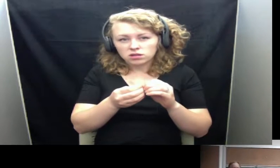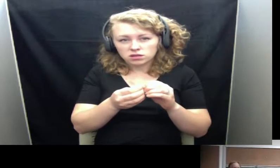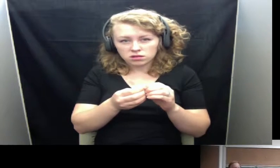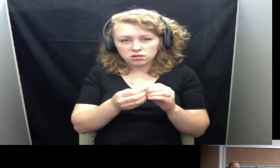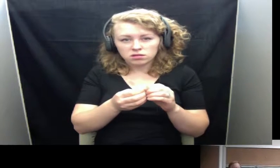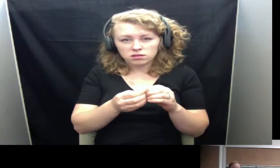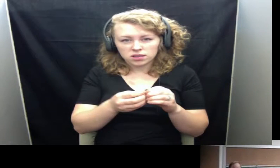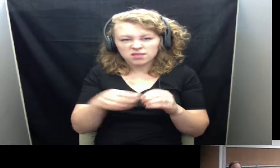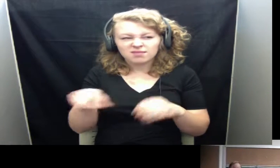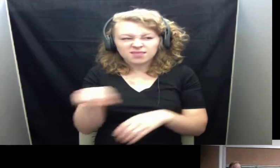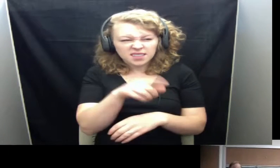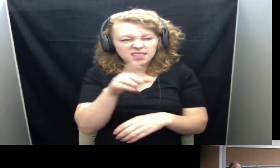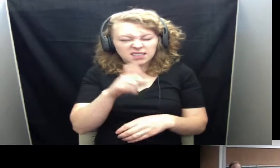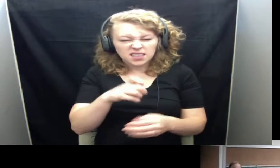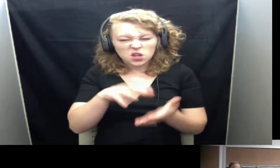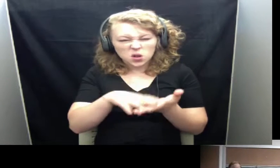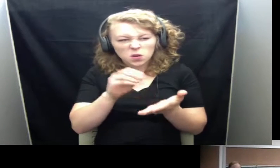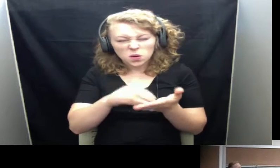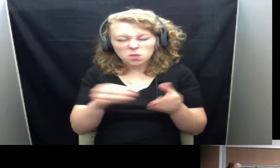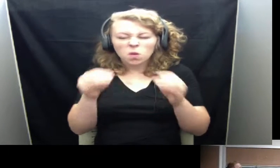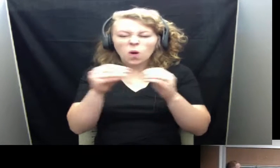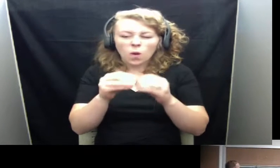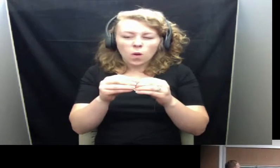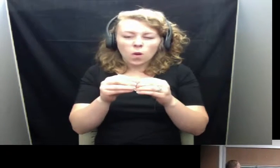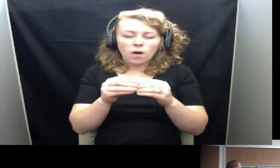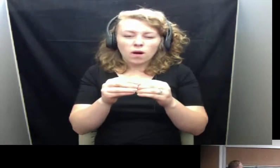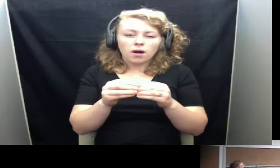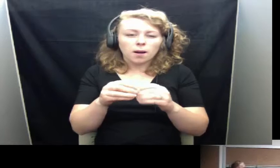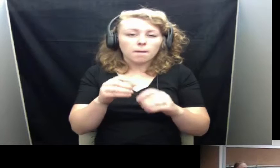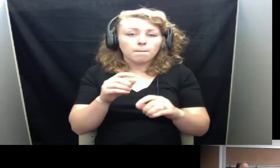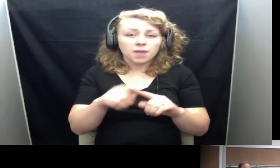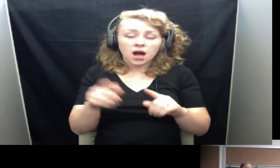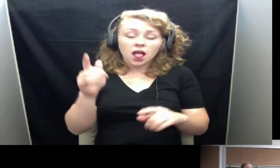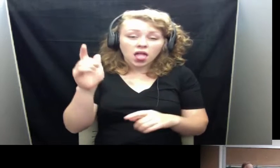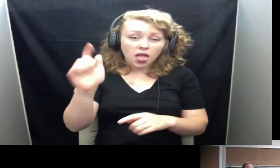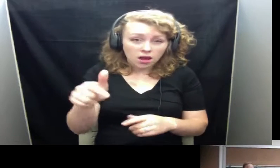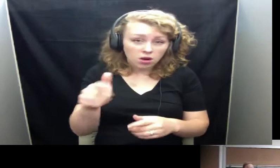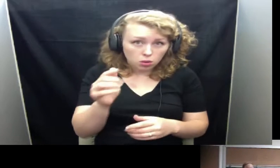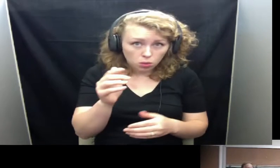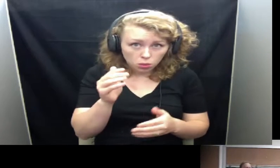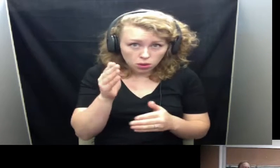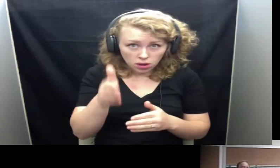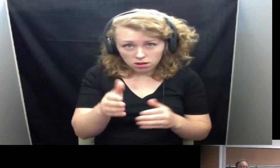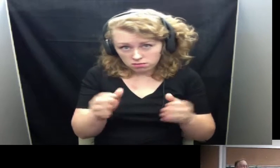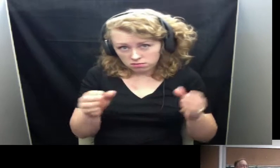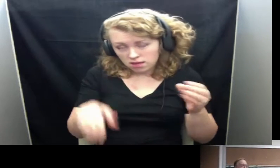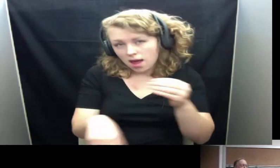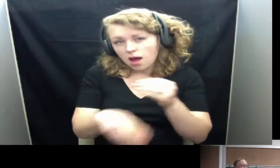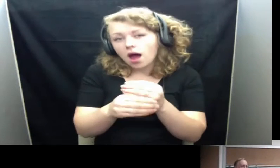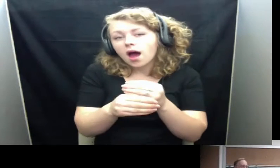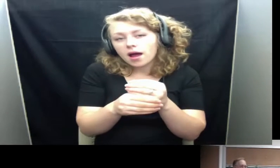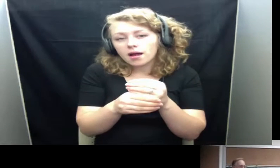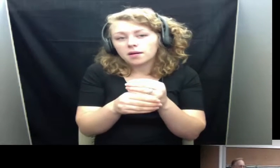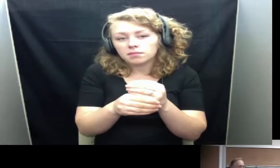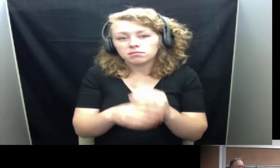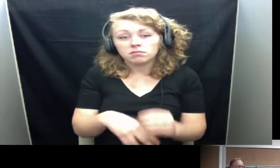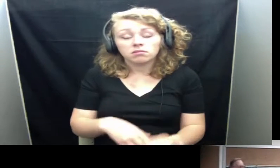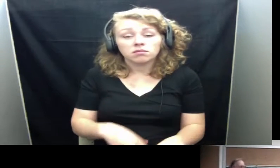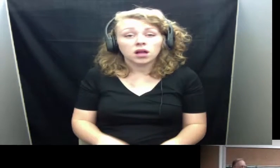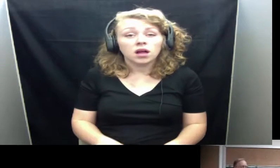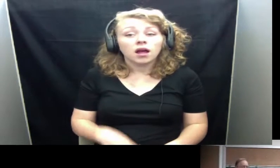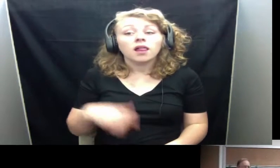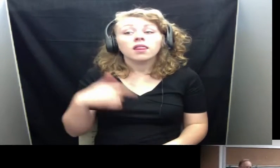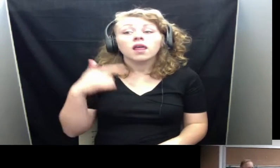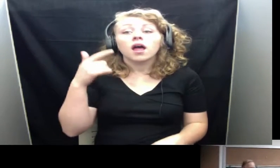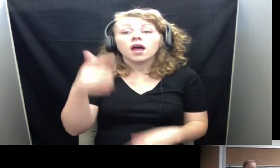we know right now to do that. But eventually we will put those on there, and then in another year we're going to put numbers